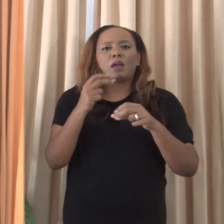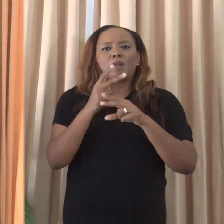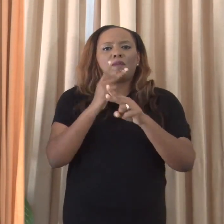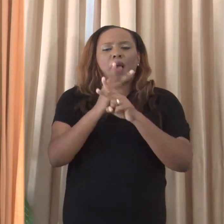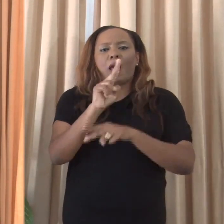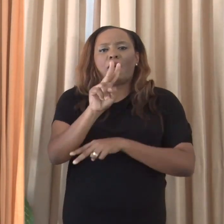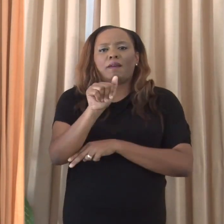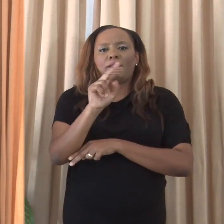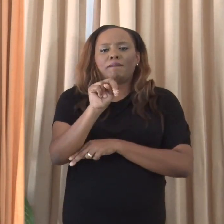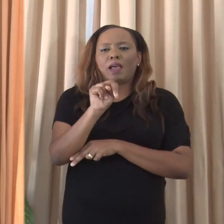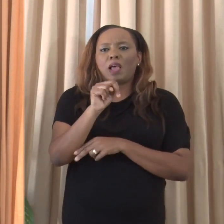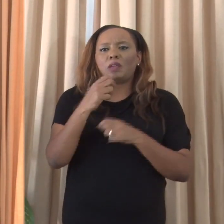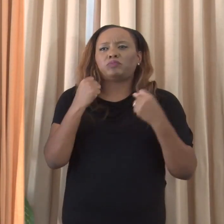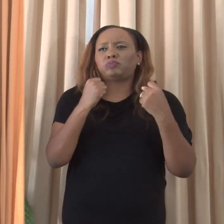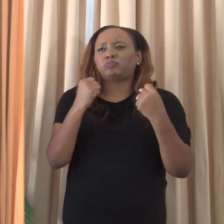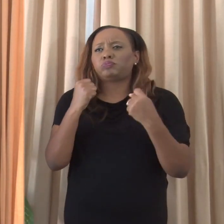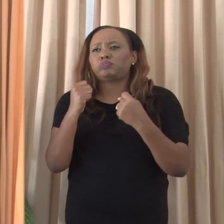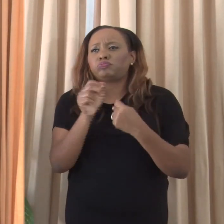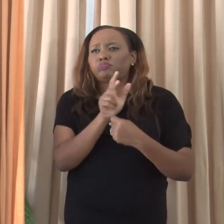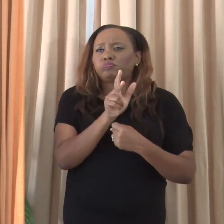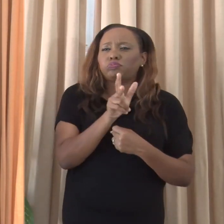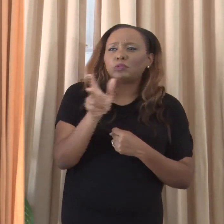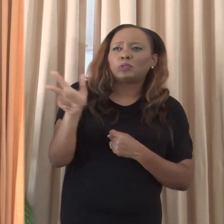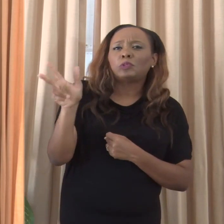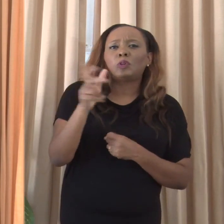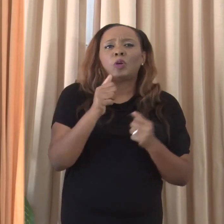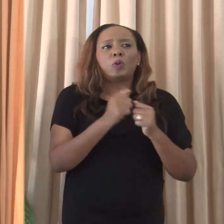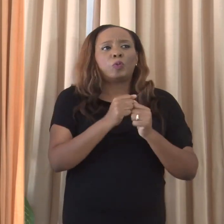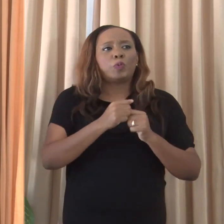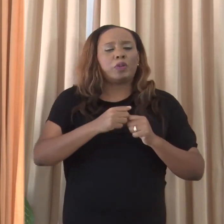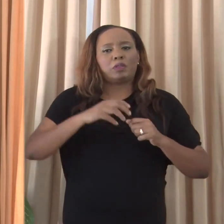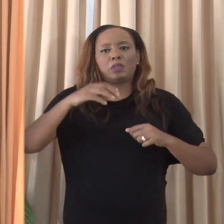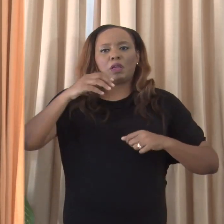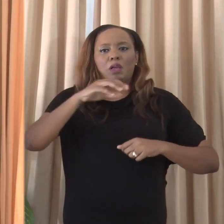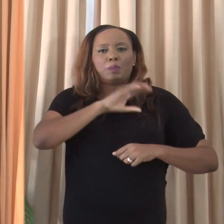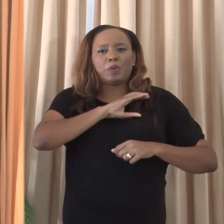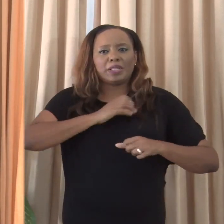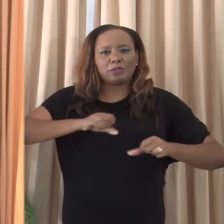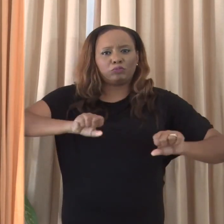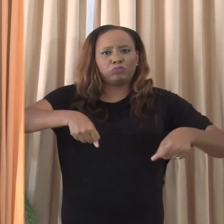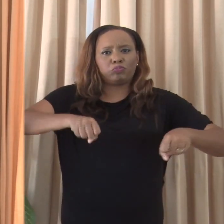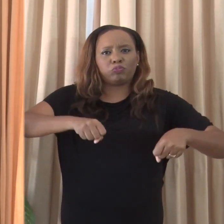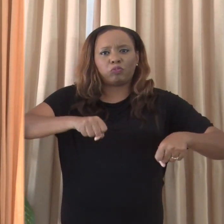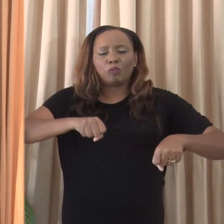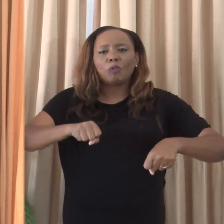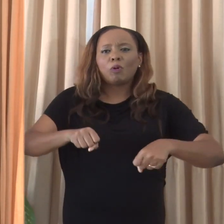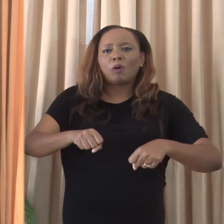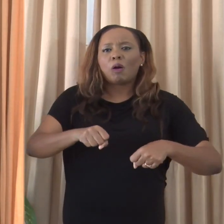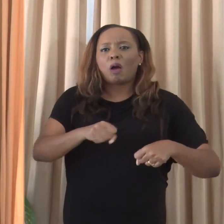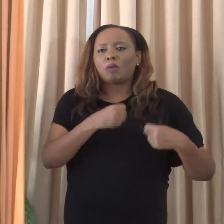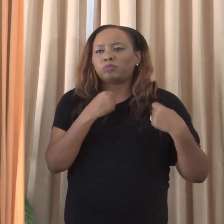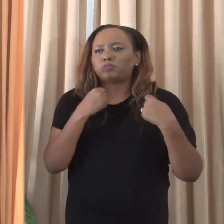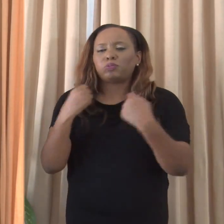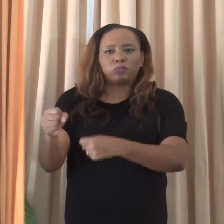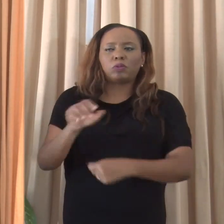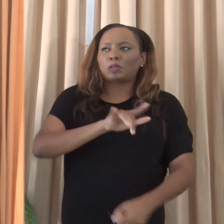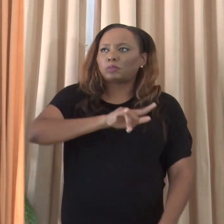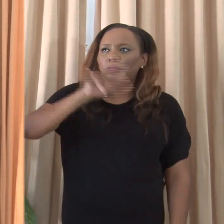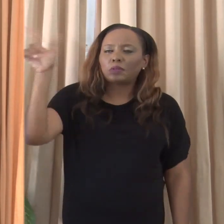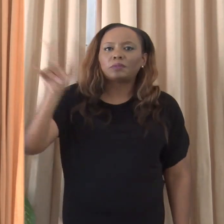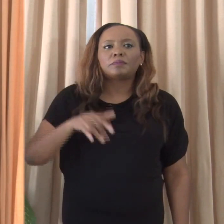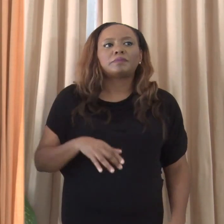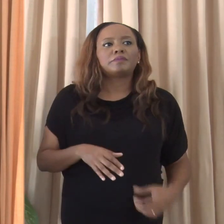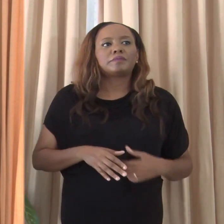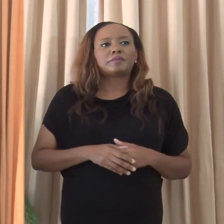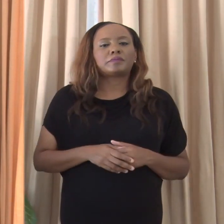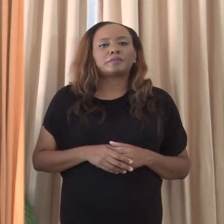they would have been carried to the site of the aircraft and boarded. So the question of shore leave, I think the Prime Minister would